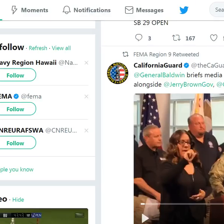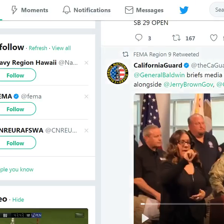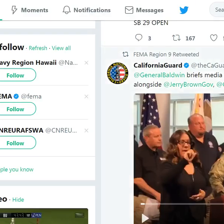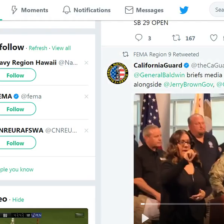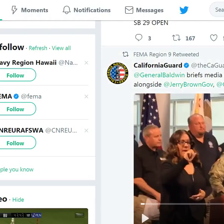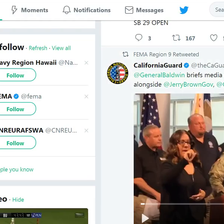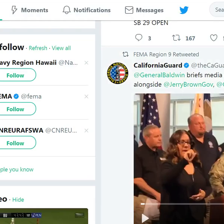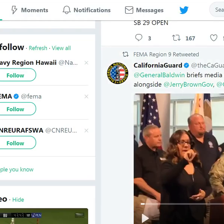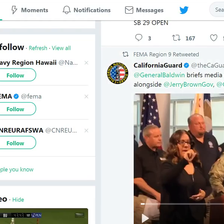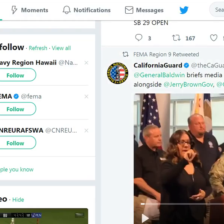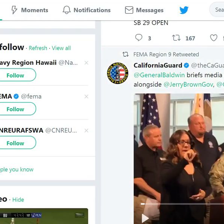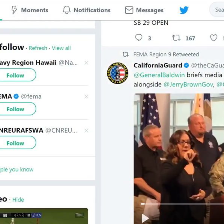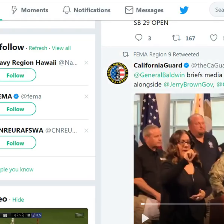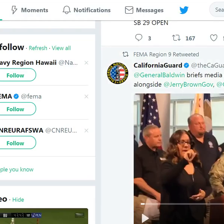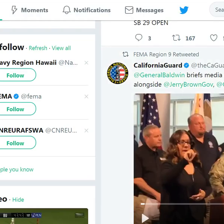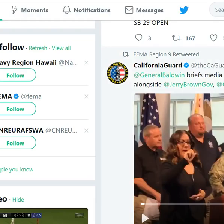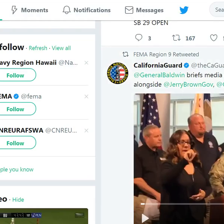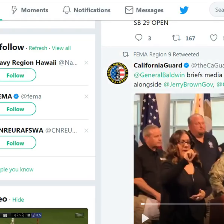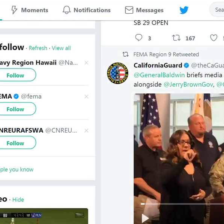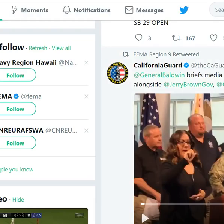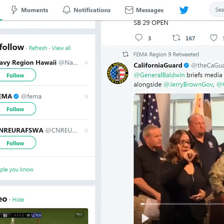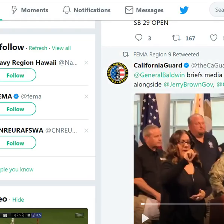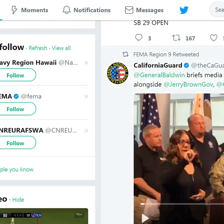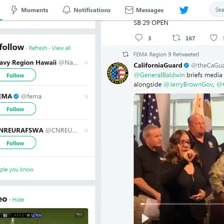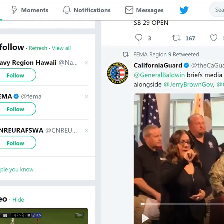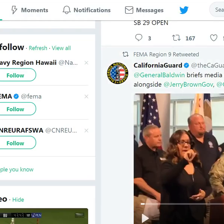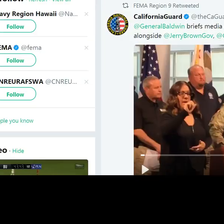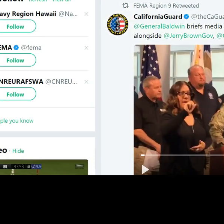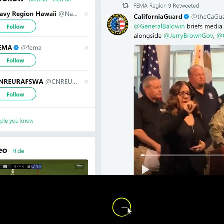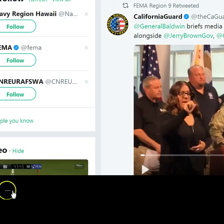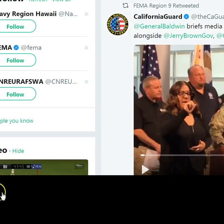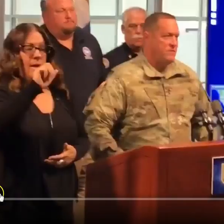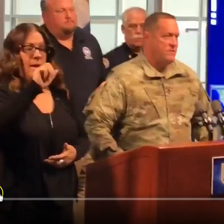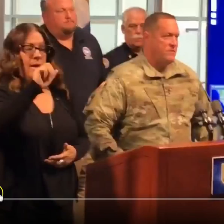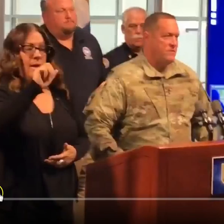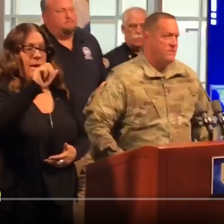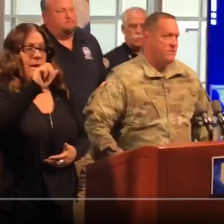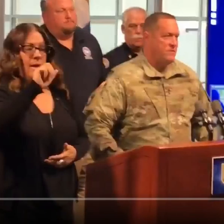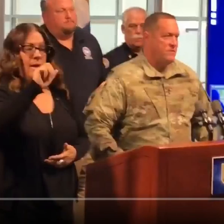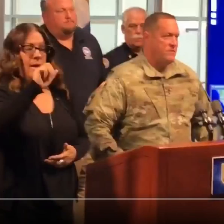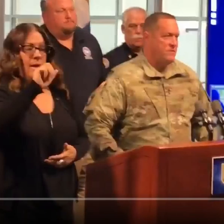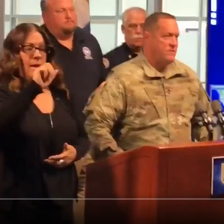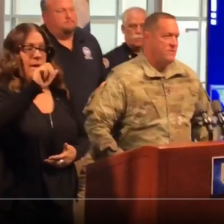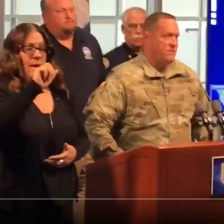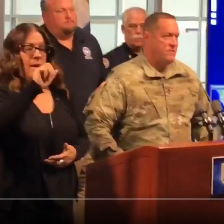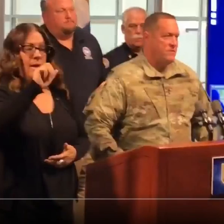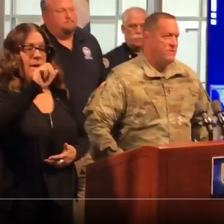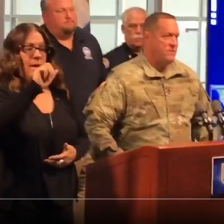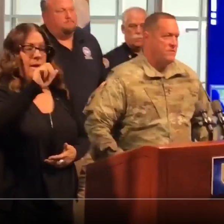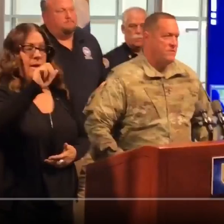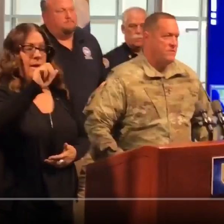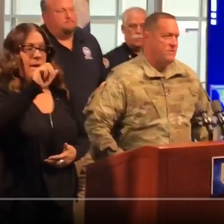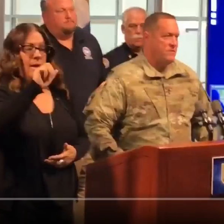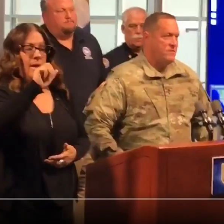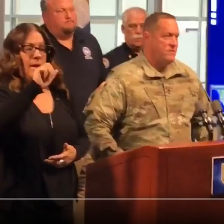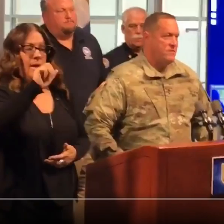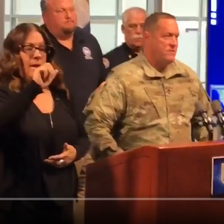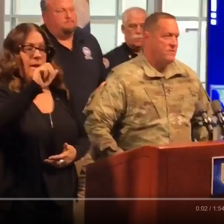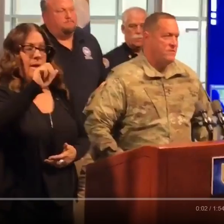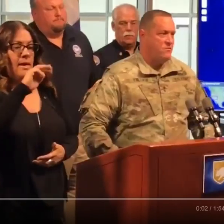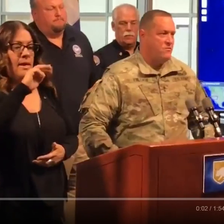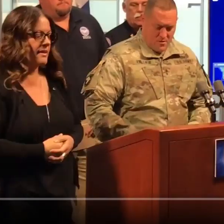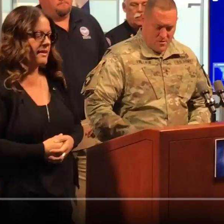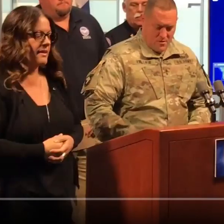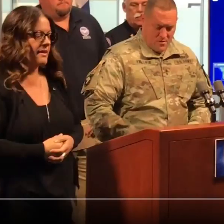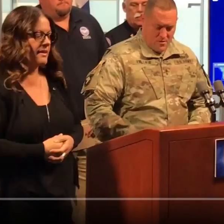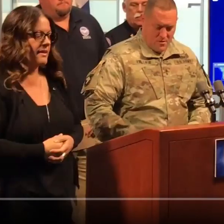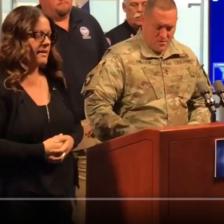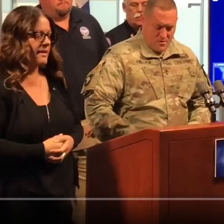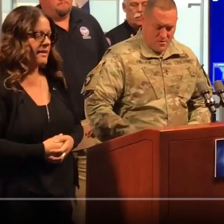Northern California. Or should I say fires? Here we go. Just breaking.